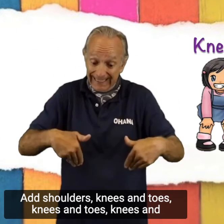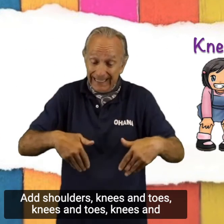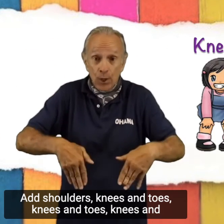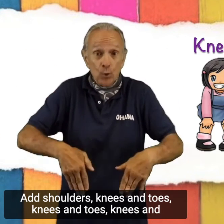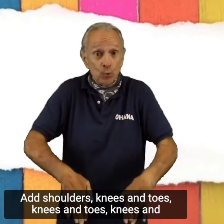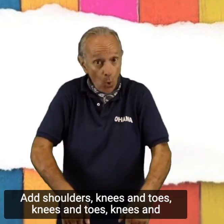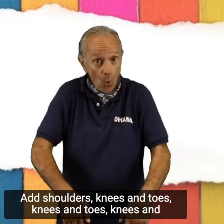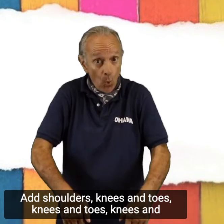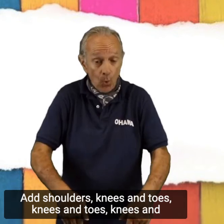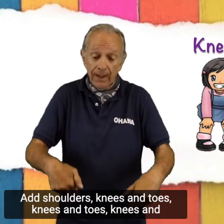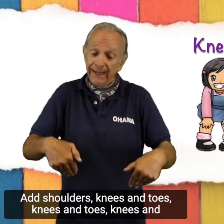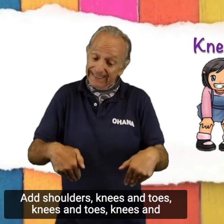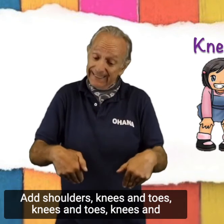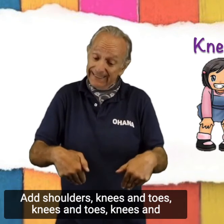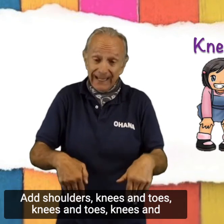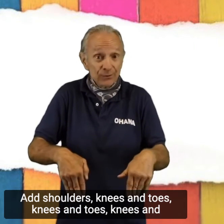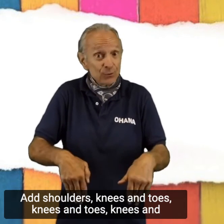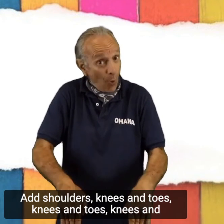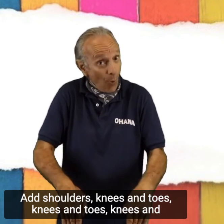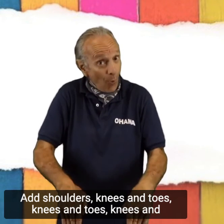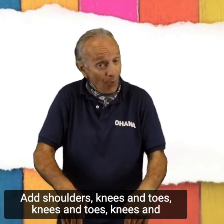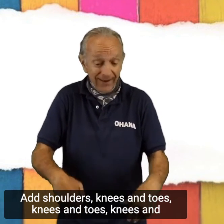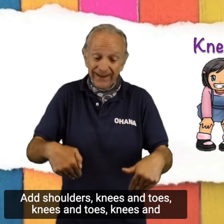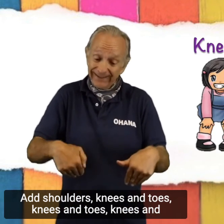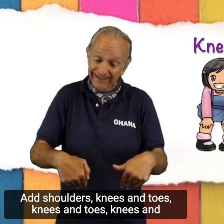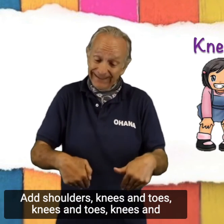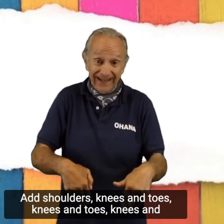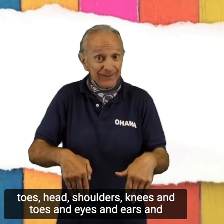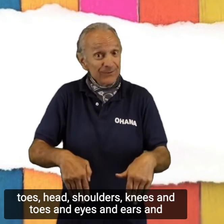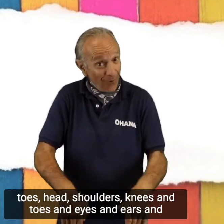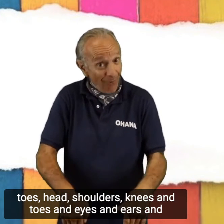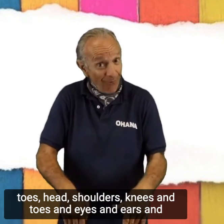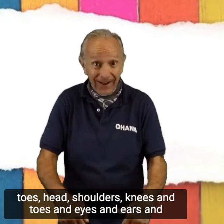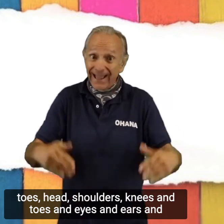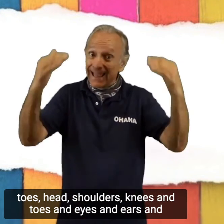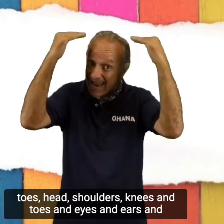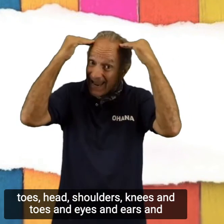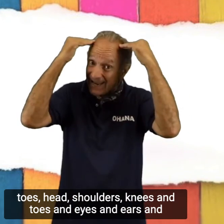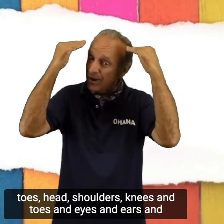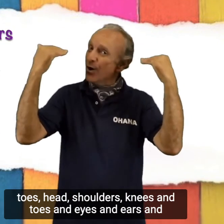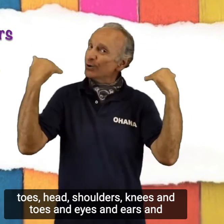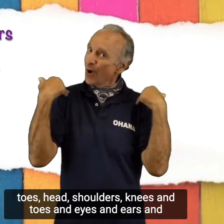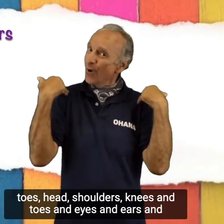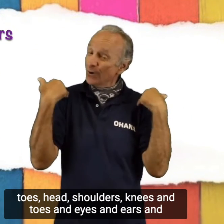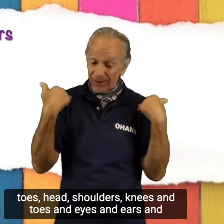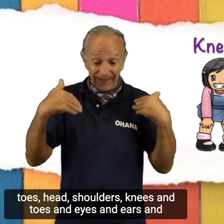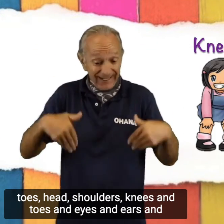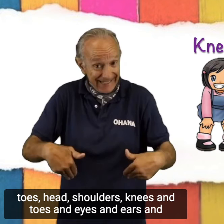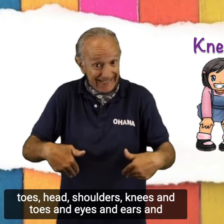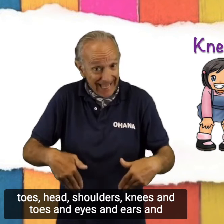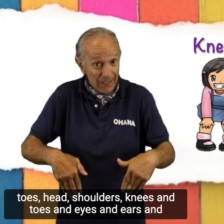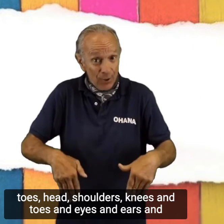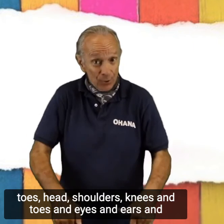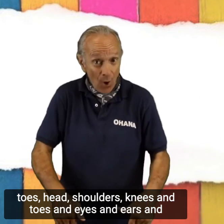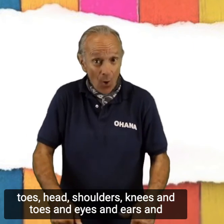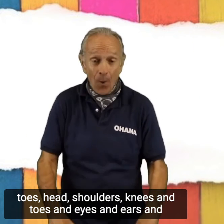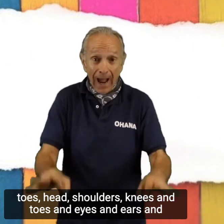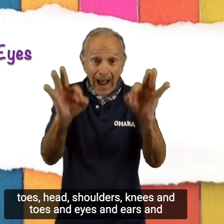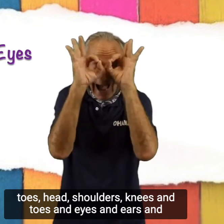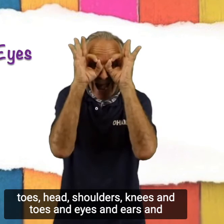and toes, knees and toes, knees and toes, head, shoulders, knees and toes, and